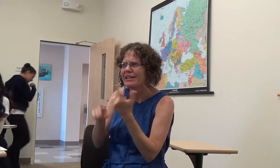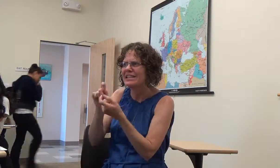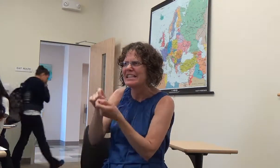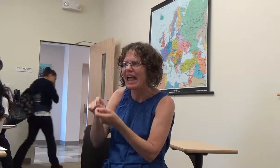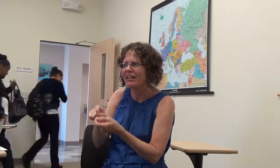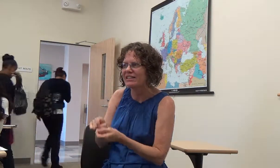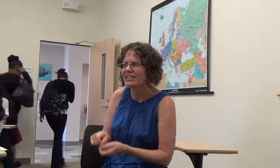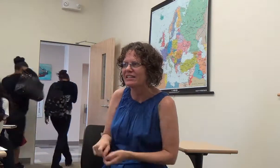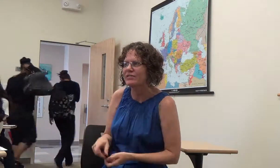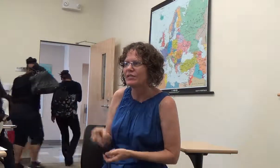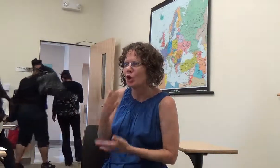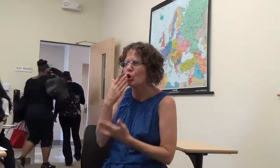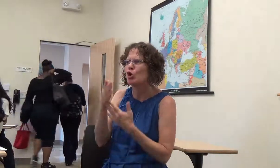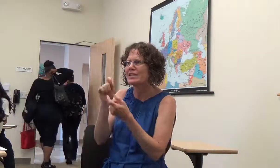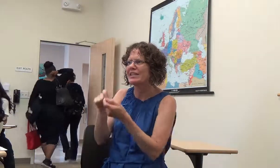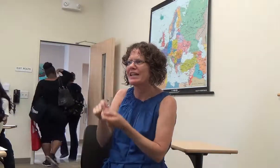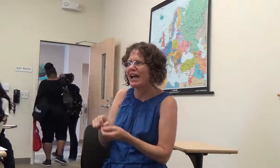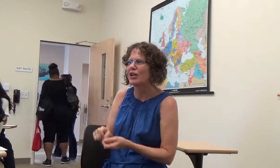Those would be good details to add to the